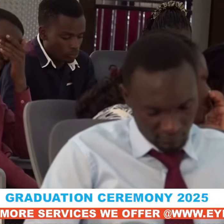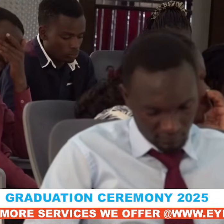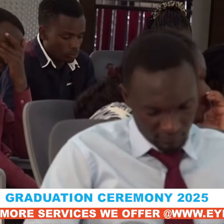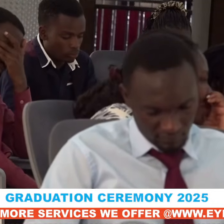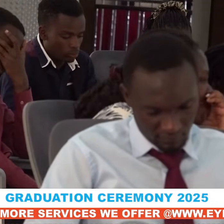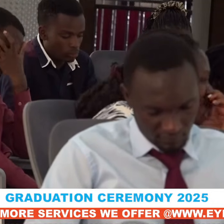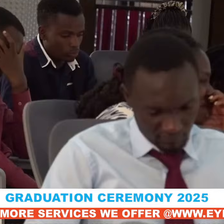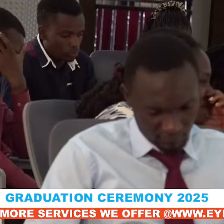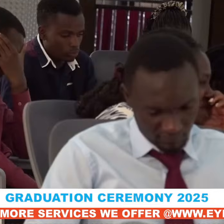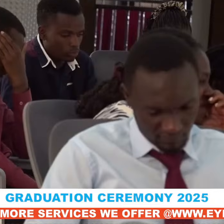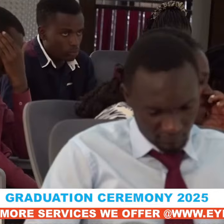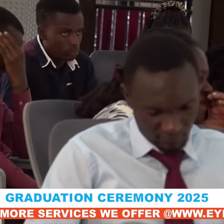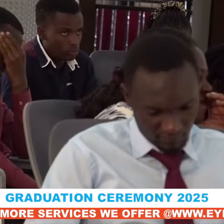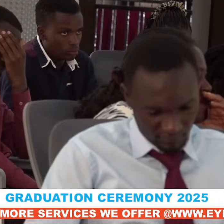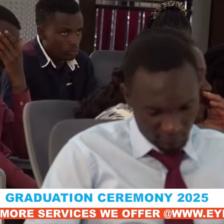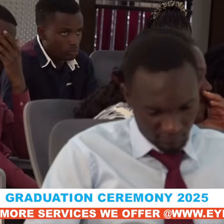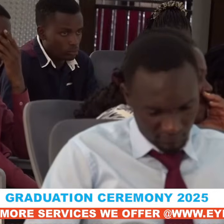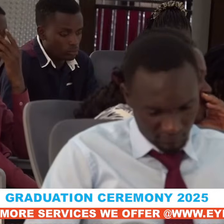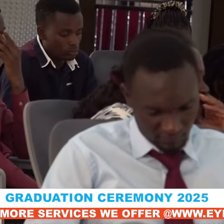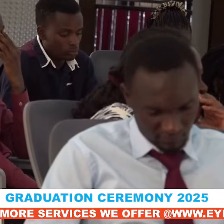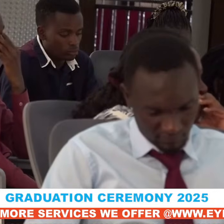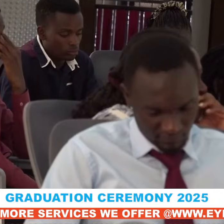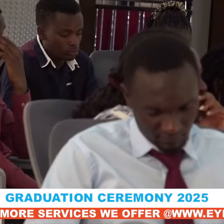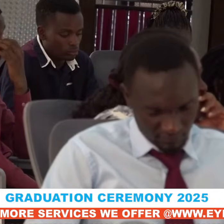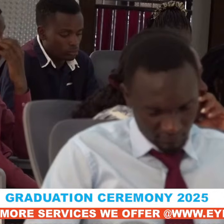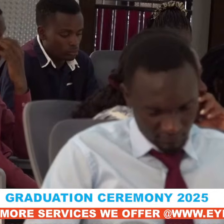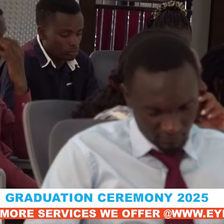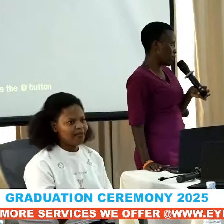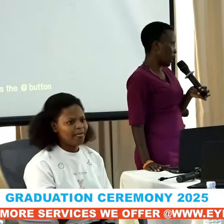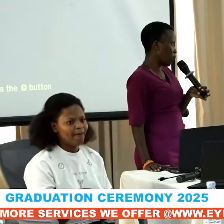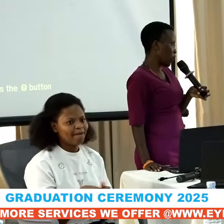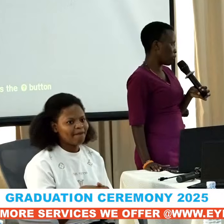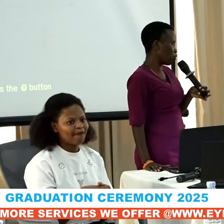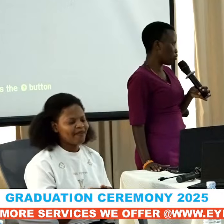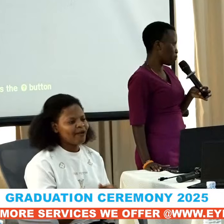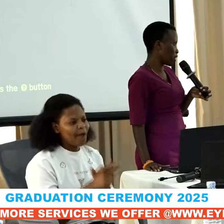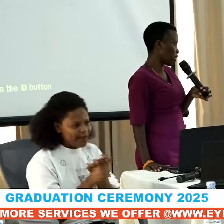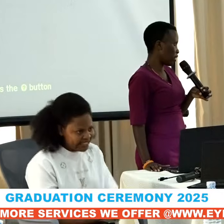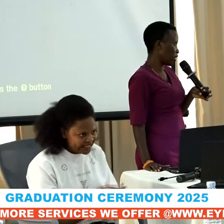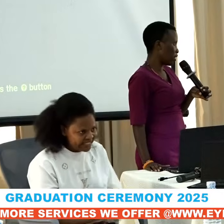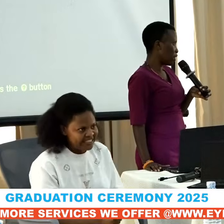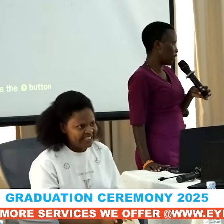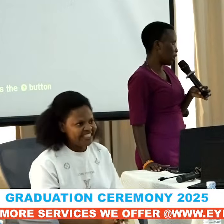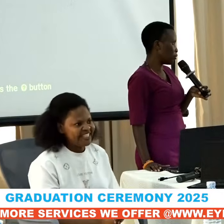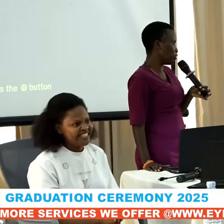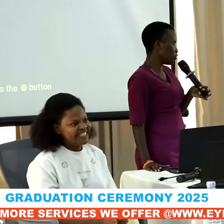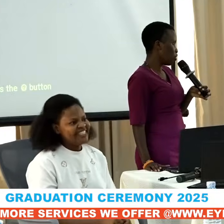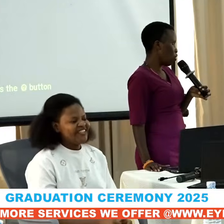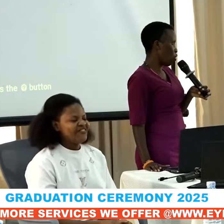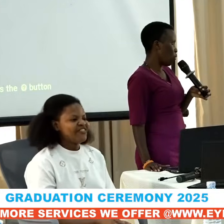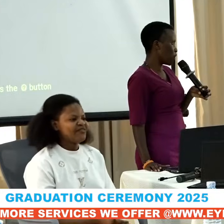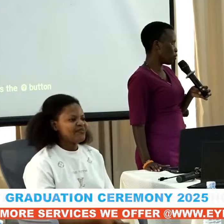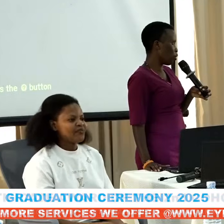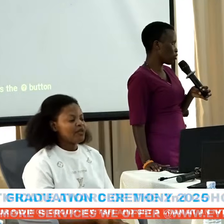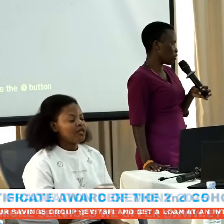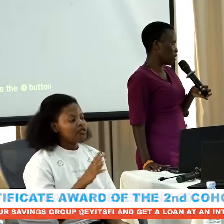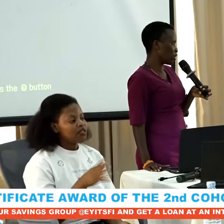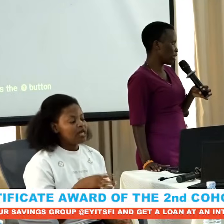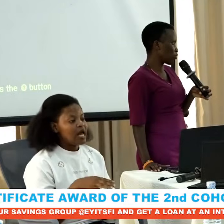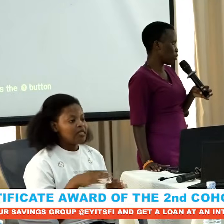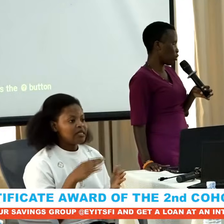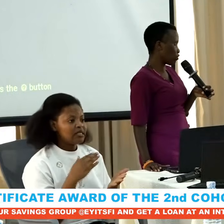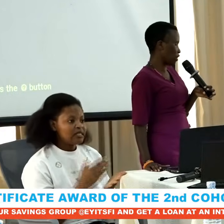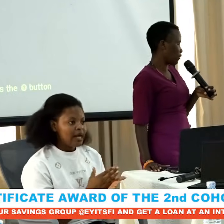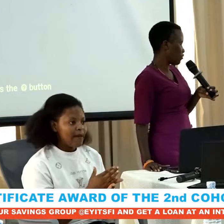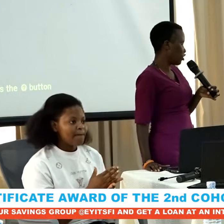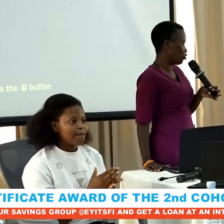You don't hear anything. But there are some who hear when you speak loud or when you